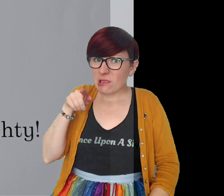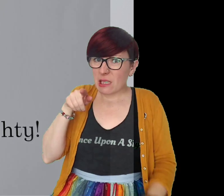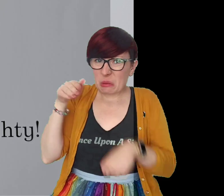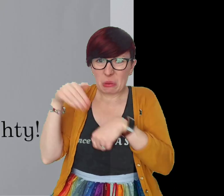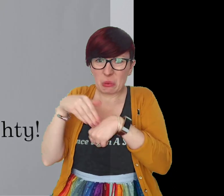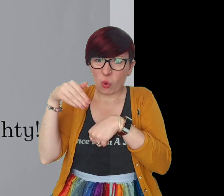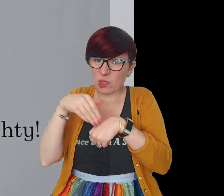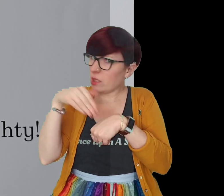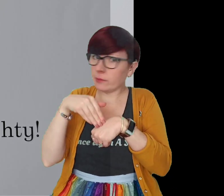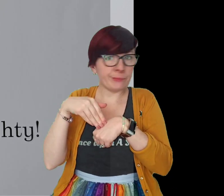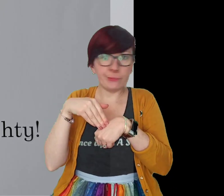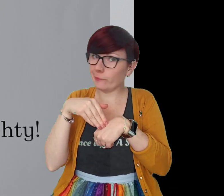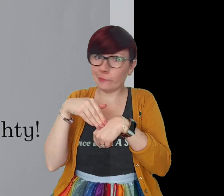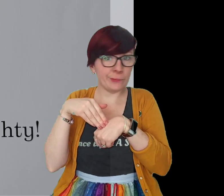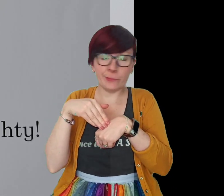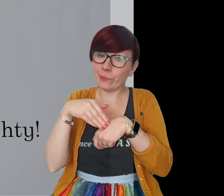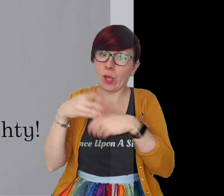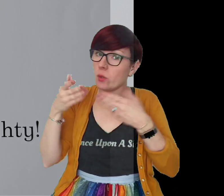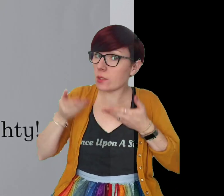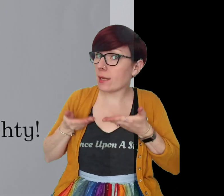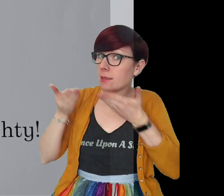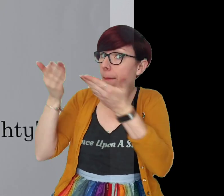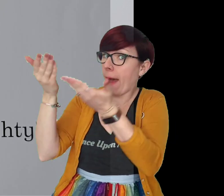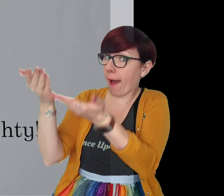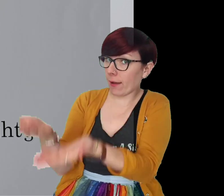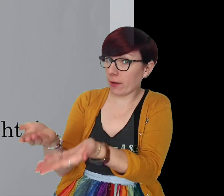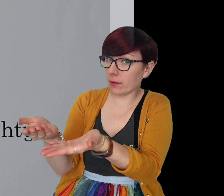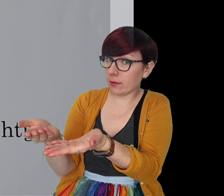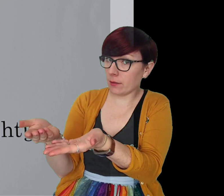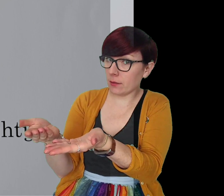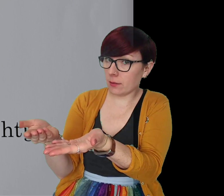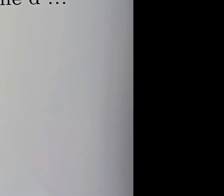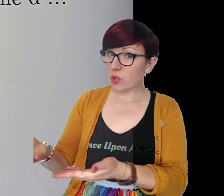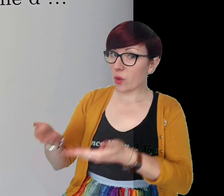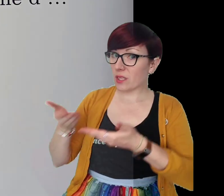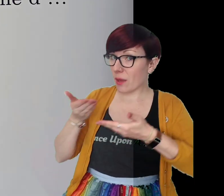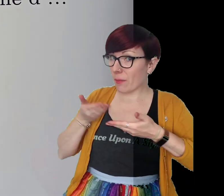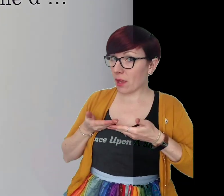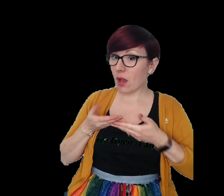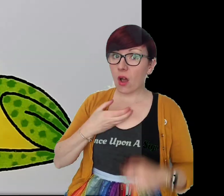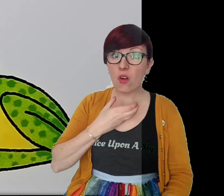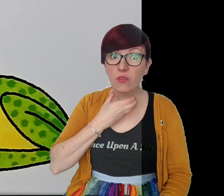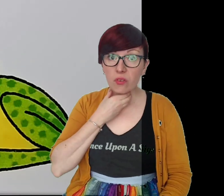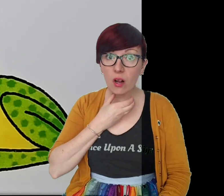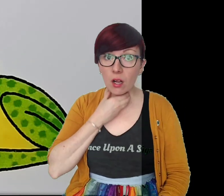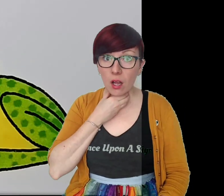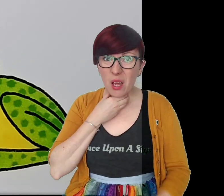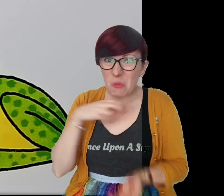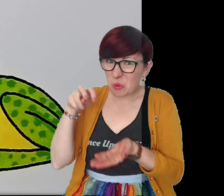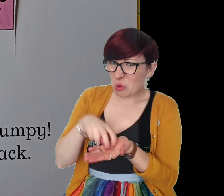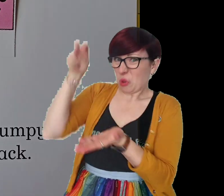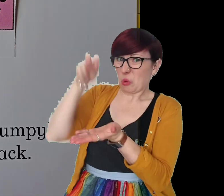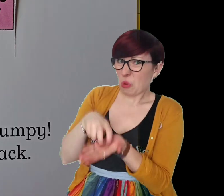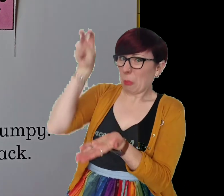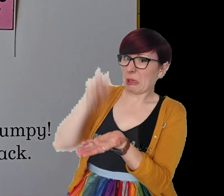Oh, he was too naughty. I sent him back. So they sent me a frog.